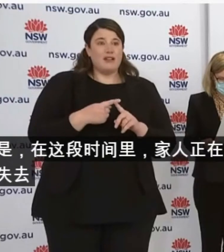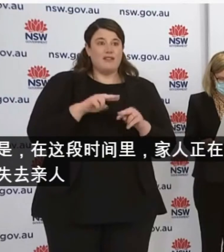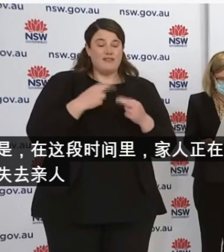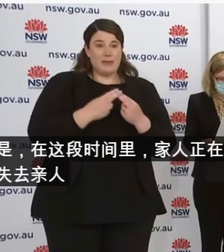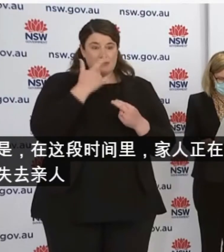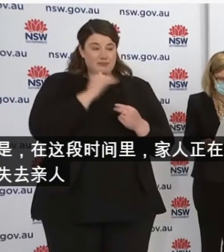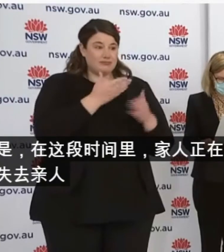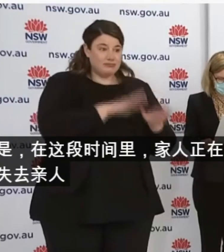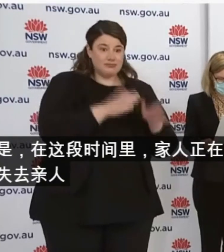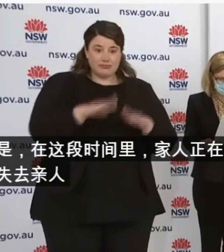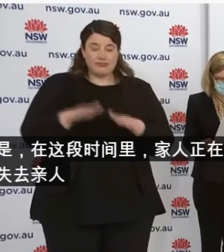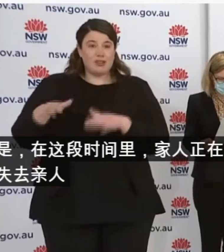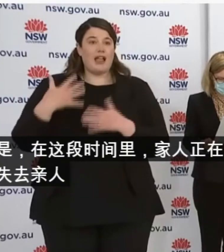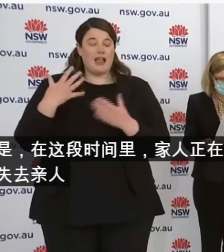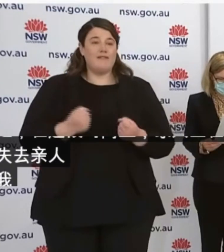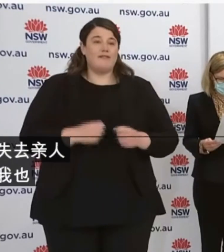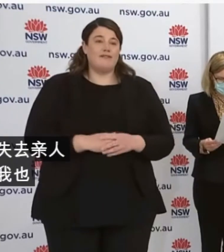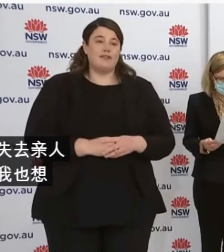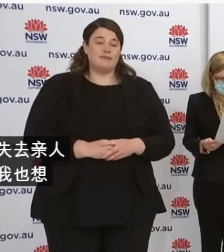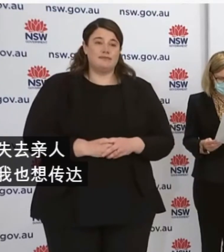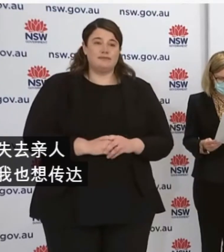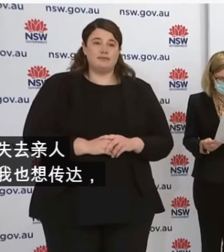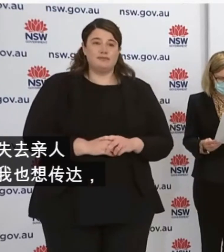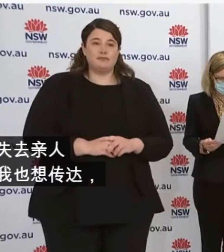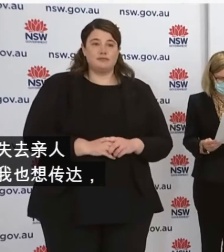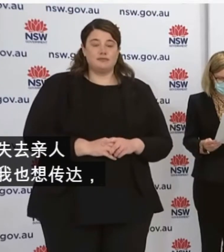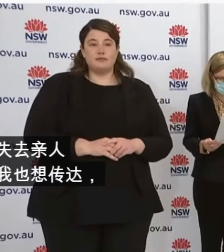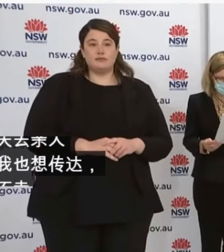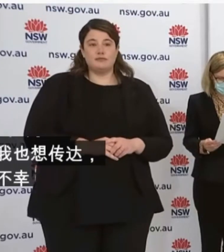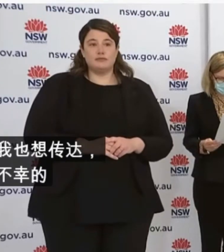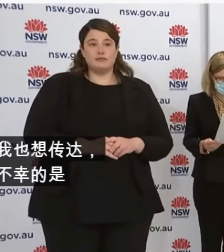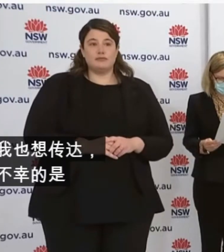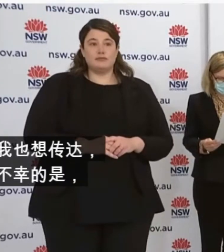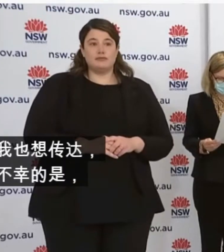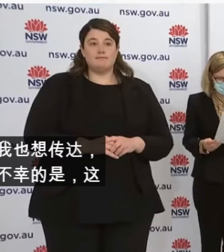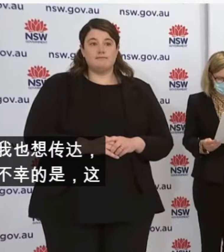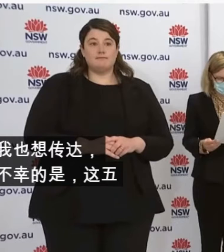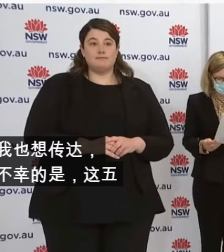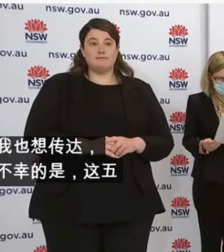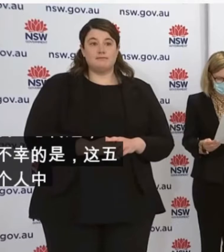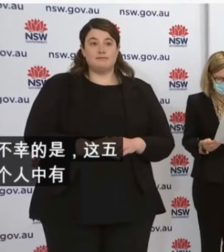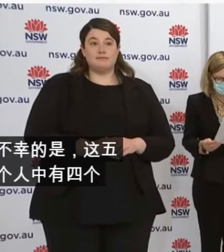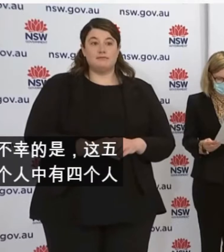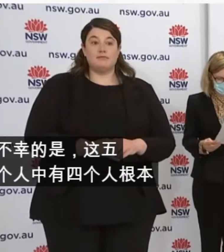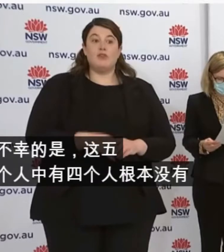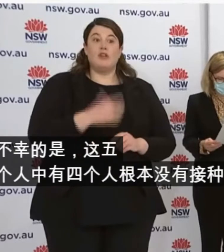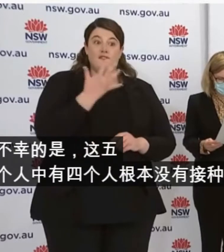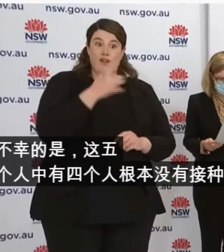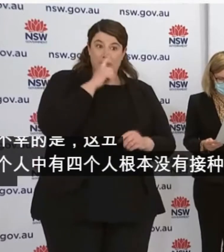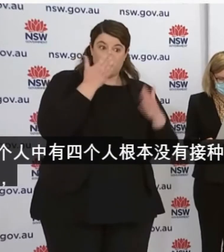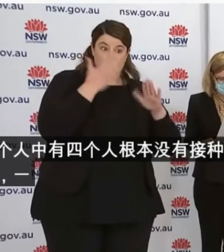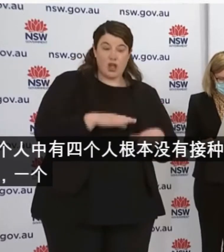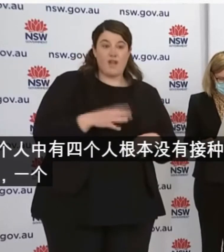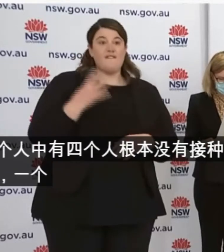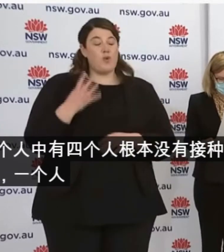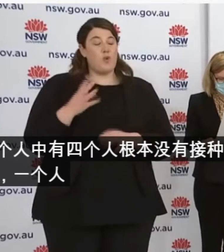losing their loved ones. I do also want to convey that unfortunately 4 out of those 5 people were not vaccinated at